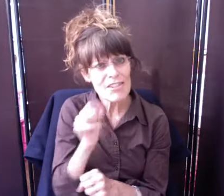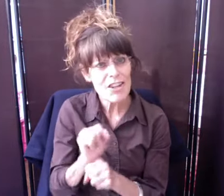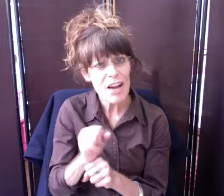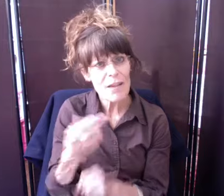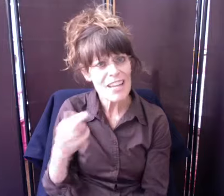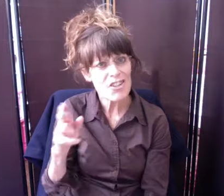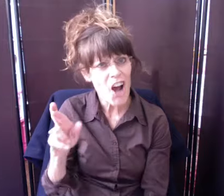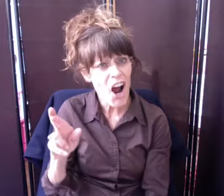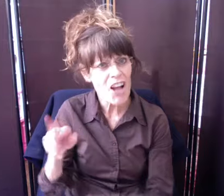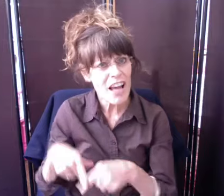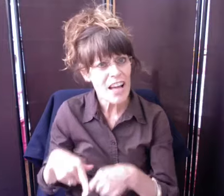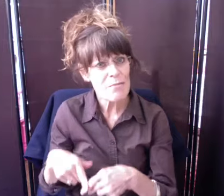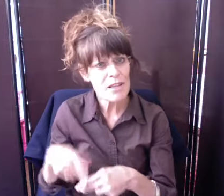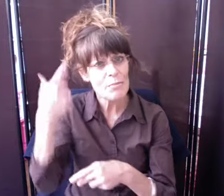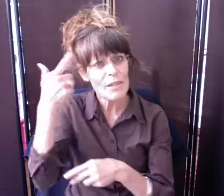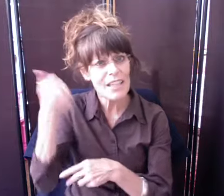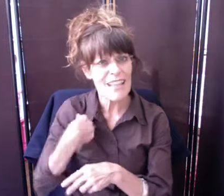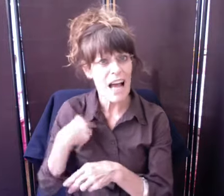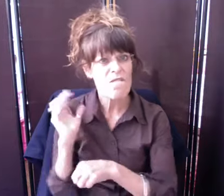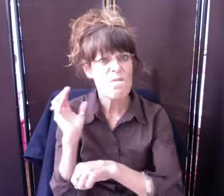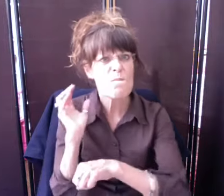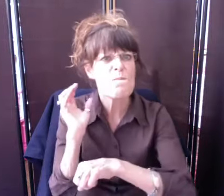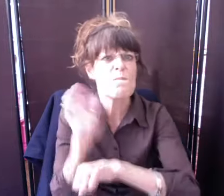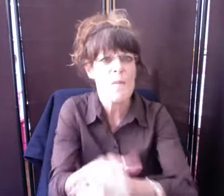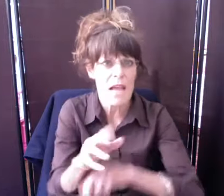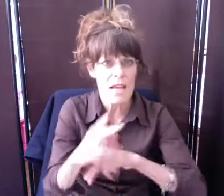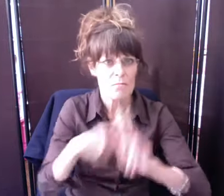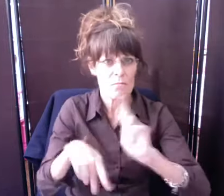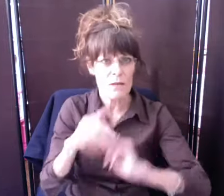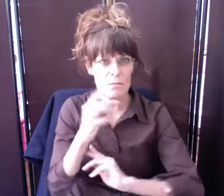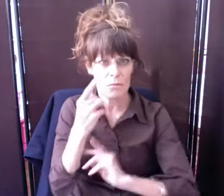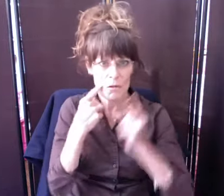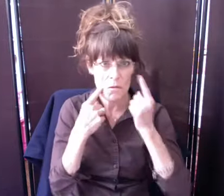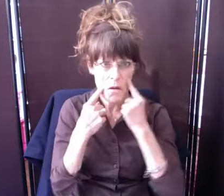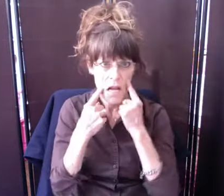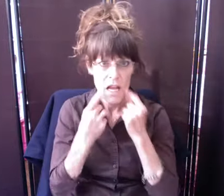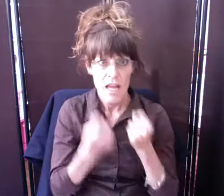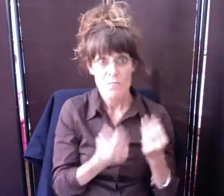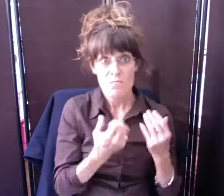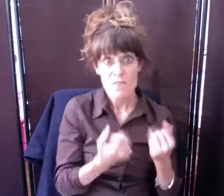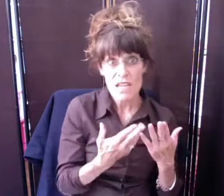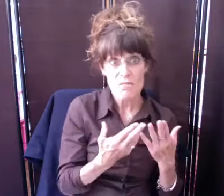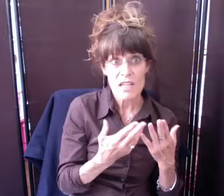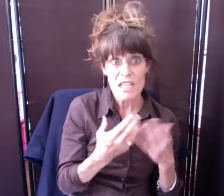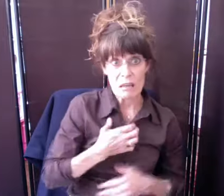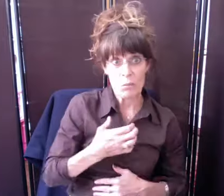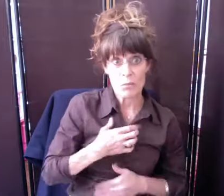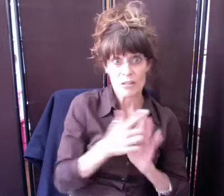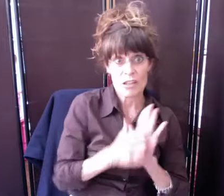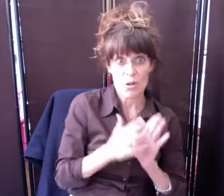making people cry at work. And if enough people complain to a lawyer, they would have a lawsuit on their hands. And I don't know